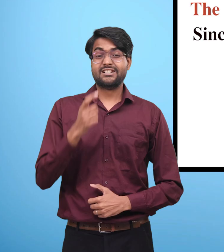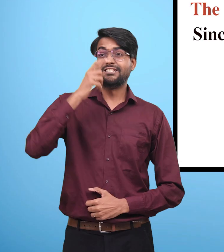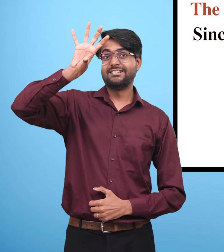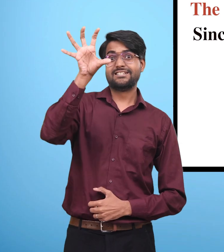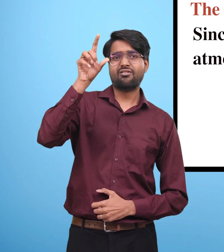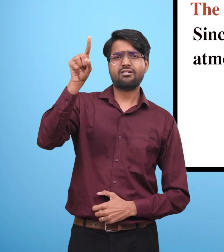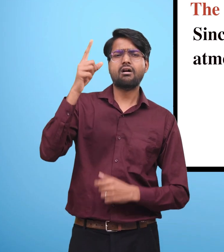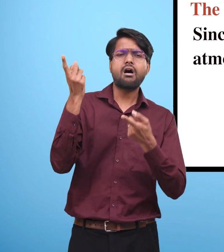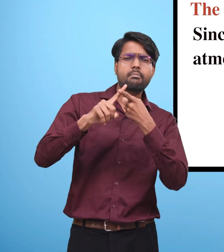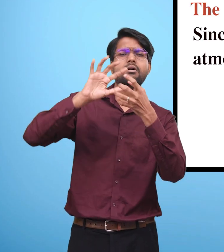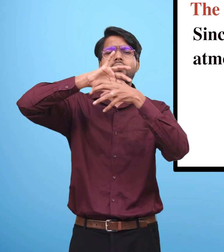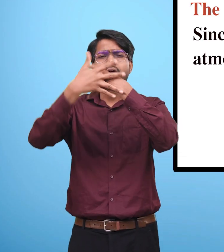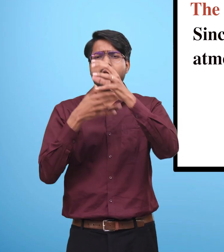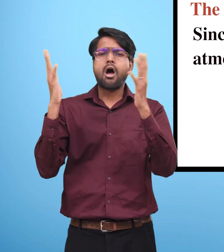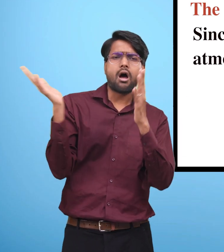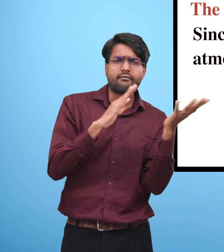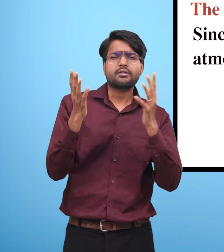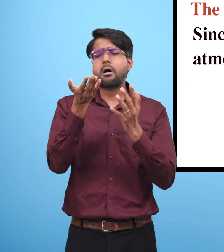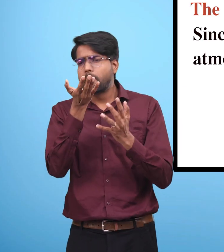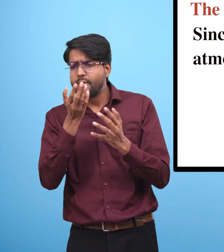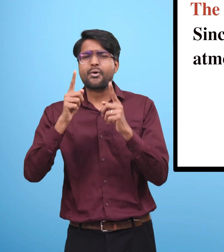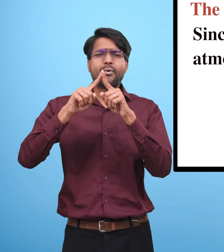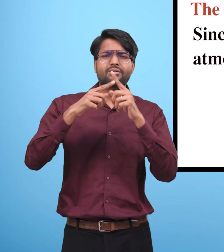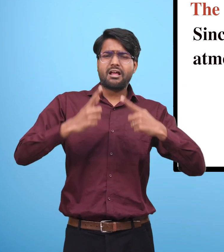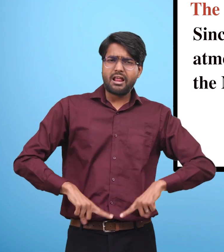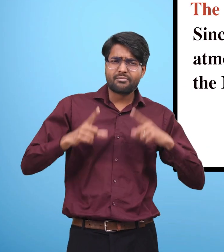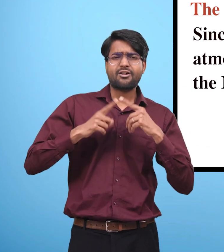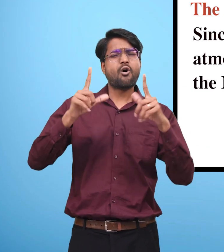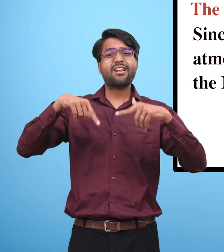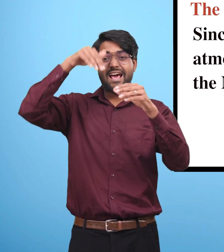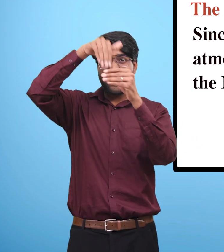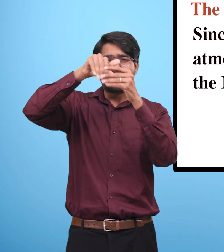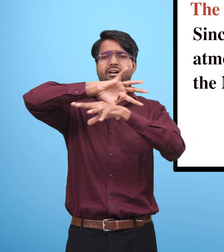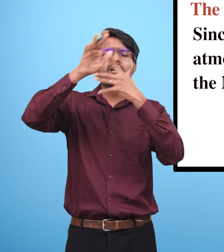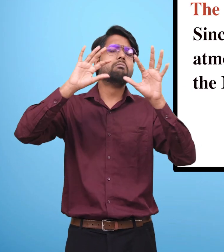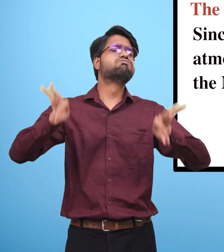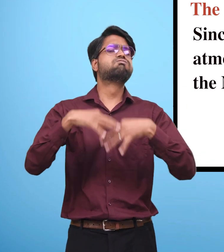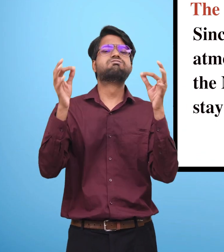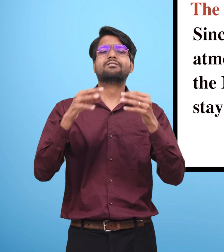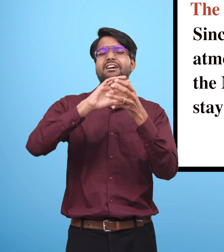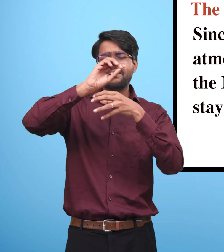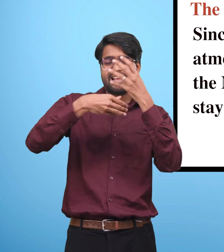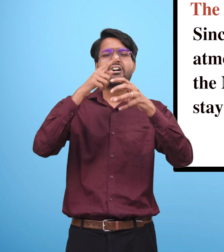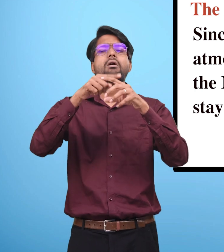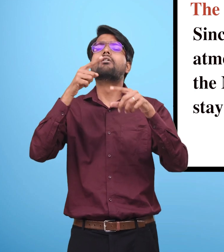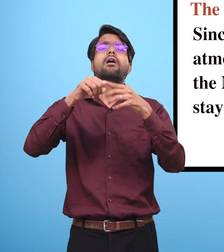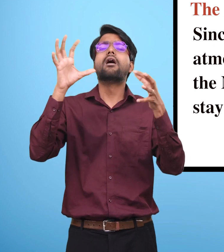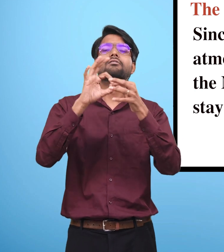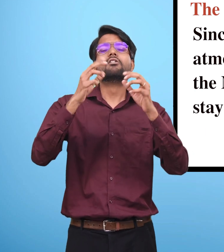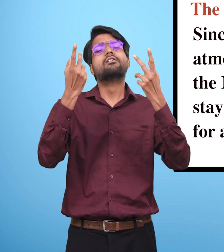Since there is no atmosphere, water, or life on Moon, these features stay on the Moon's surface